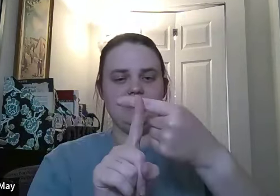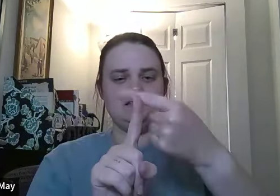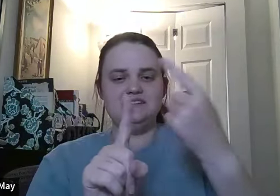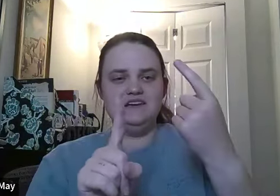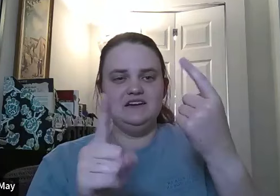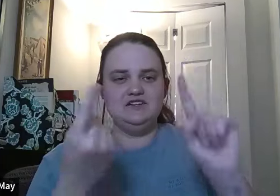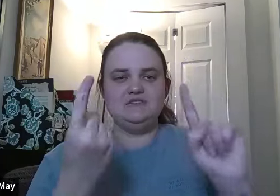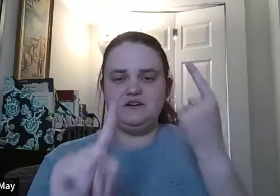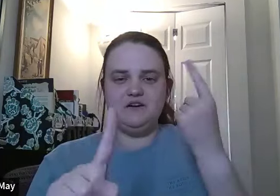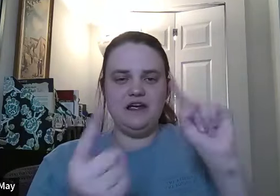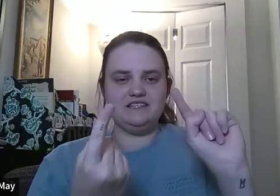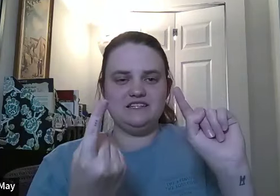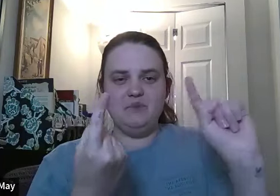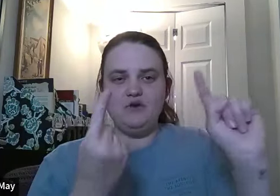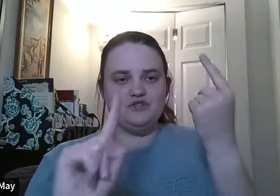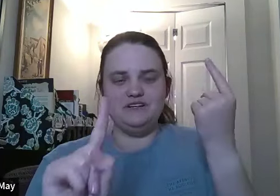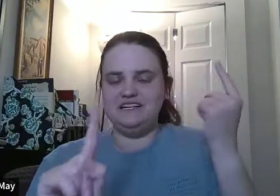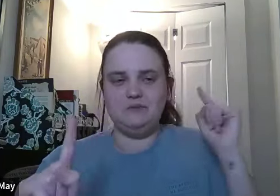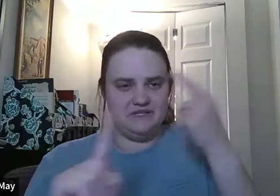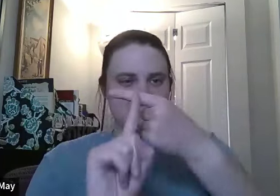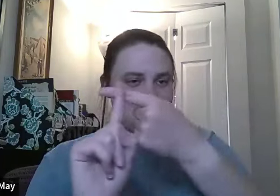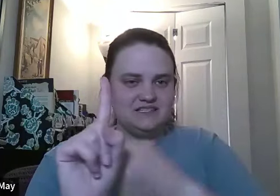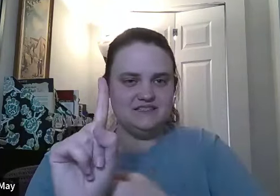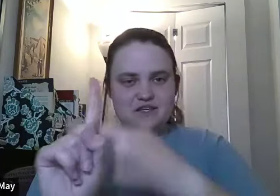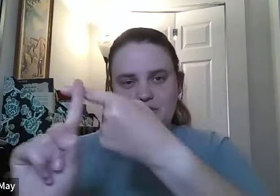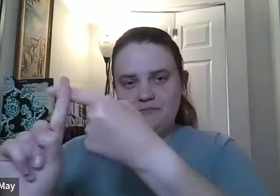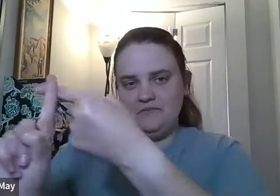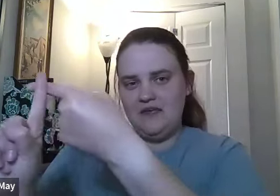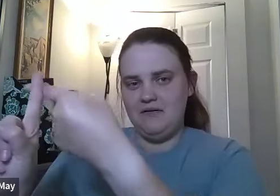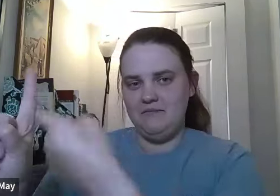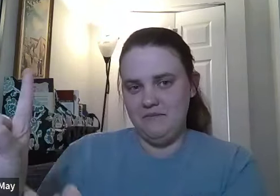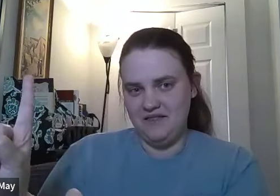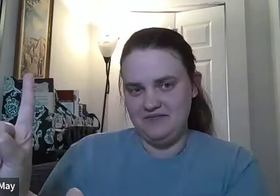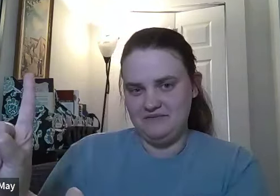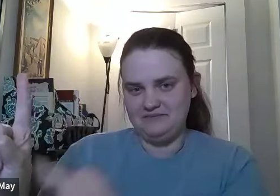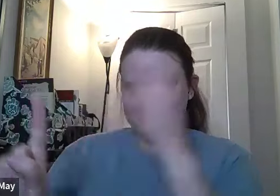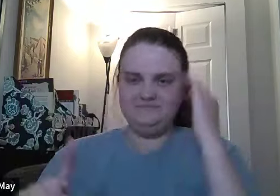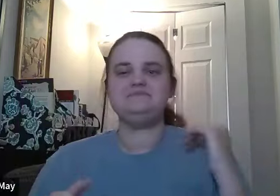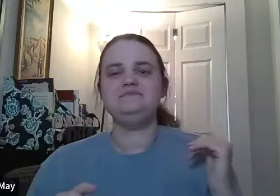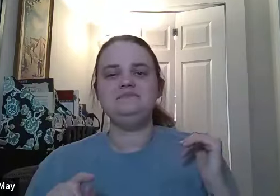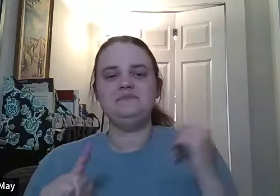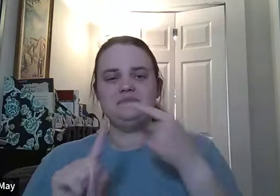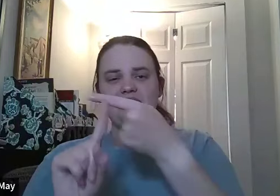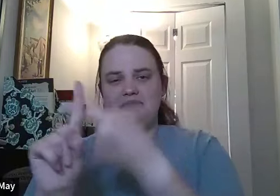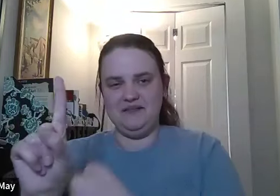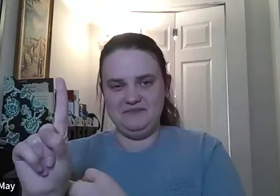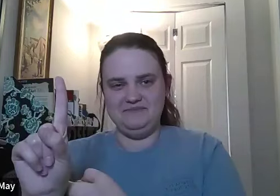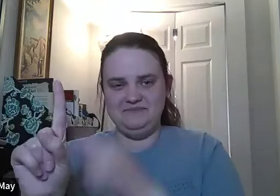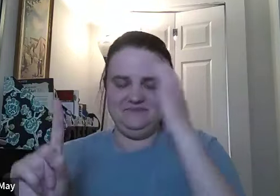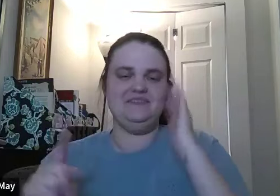hands, you stare at your hands because they both are turned in different positions. So, month. Month.